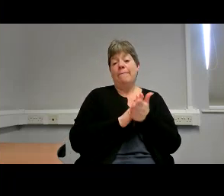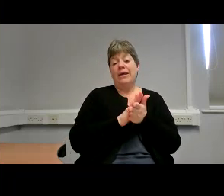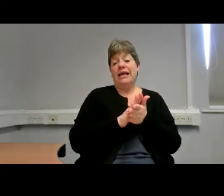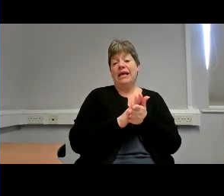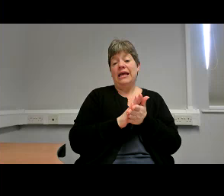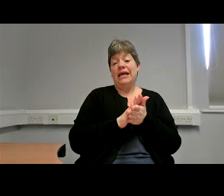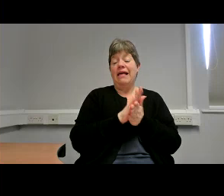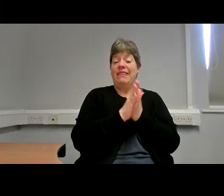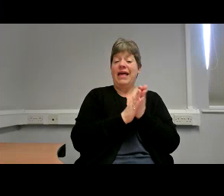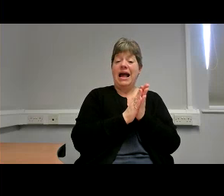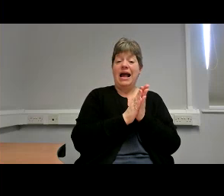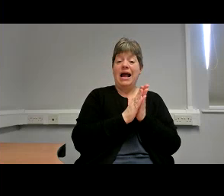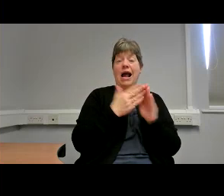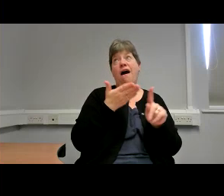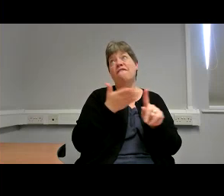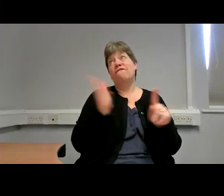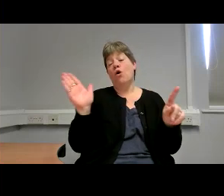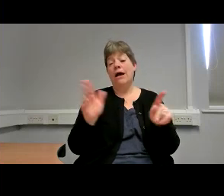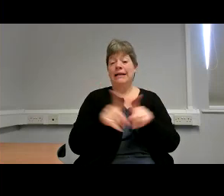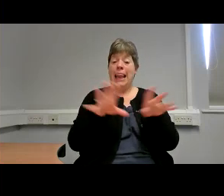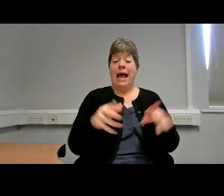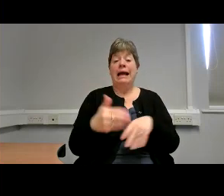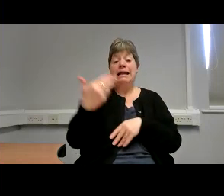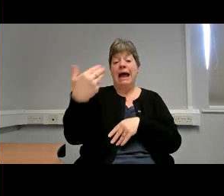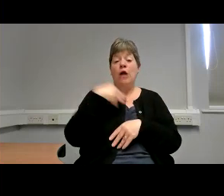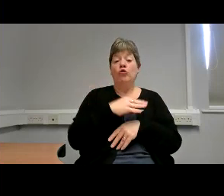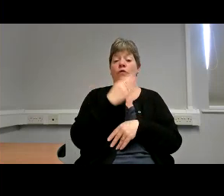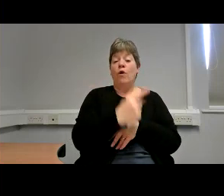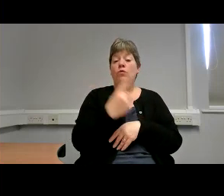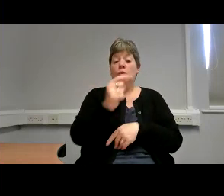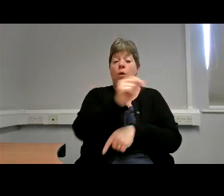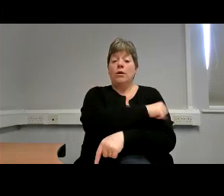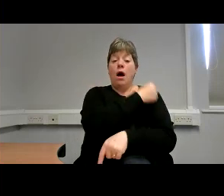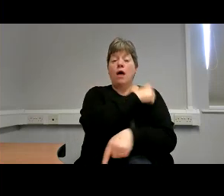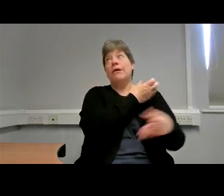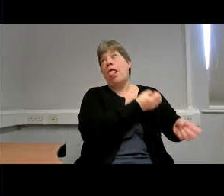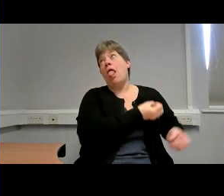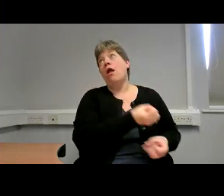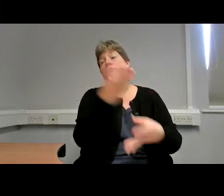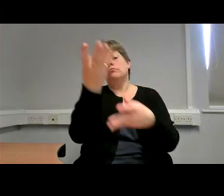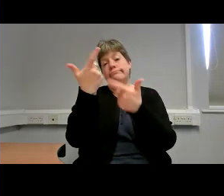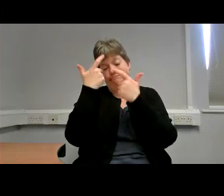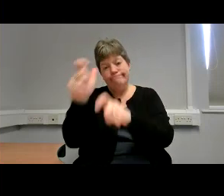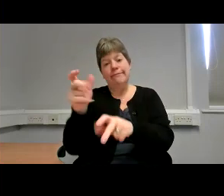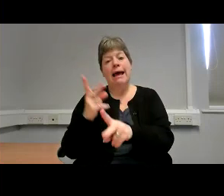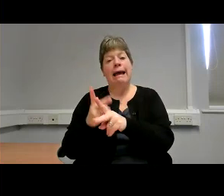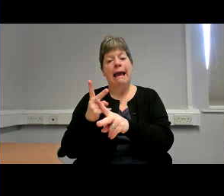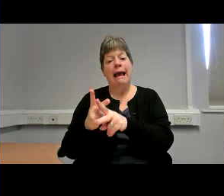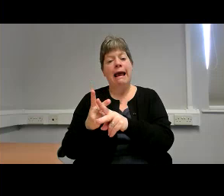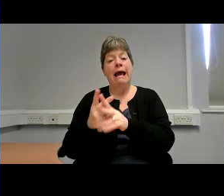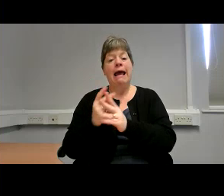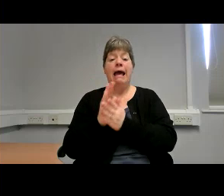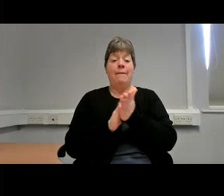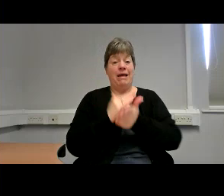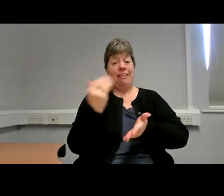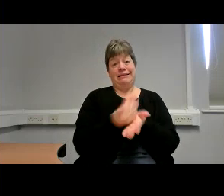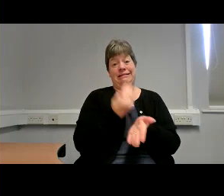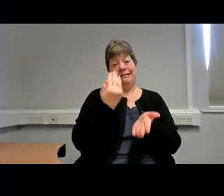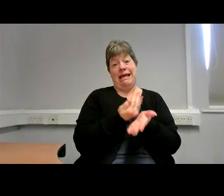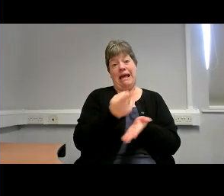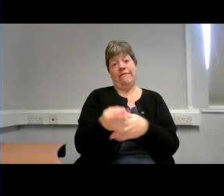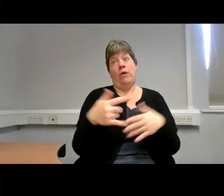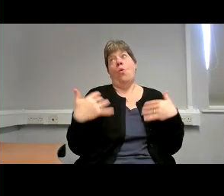to avoiding 941 hospital readmissions. And then a huge saving, as you can see there on the slide.